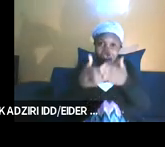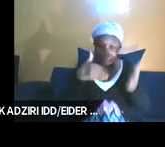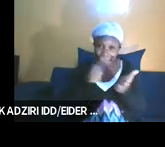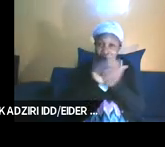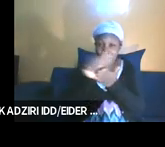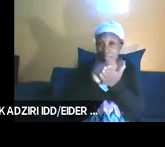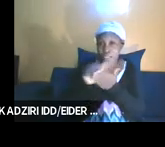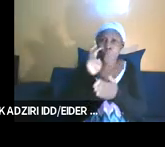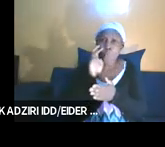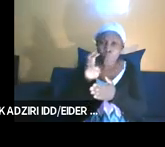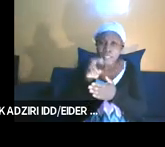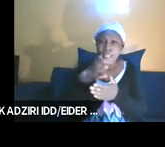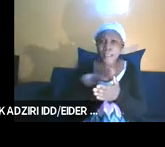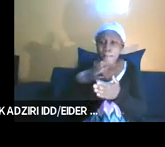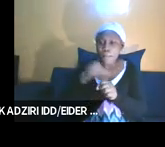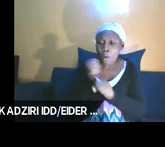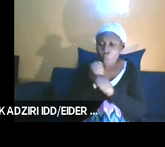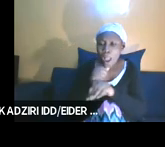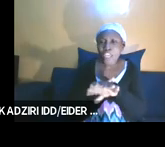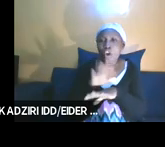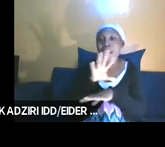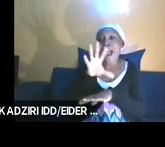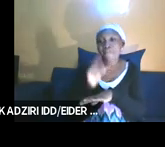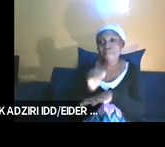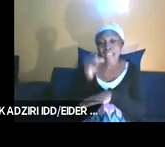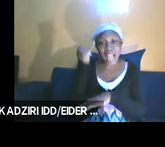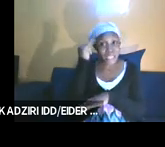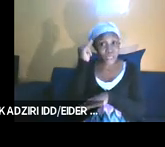issues, because we know our work as Africans